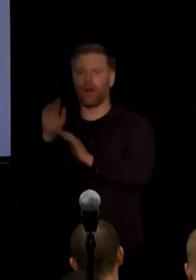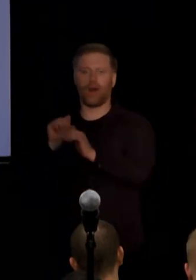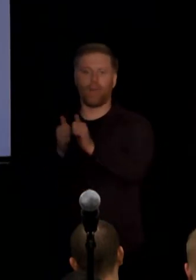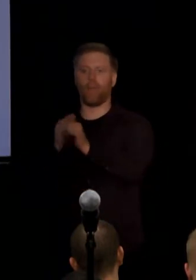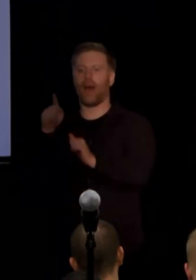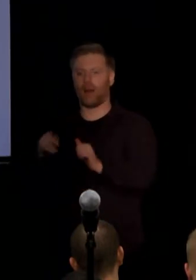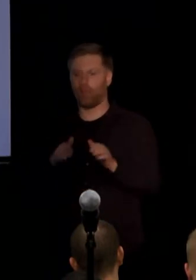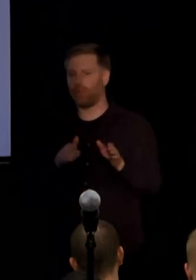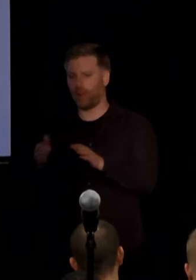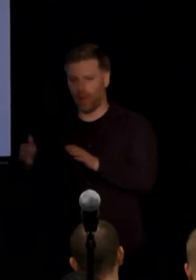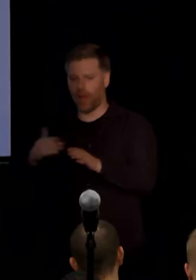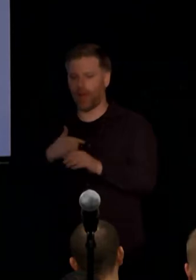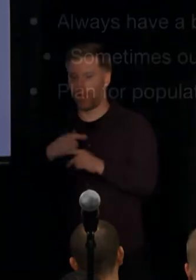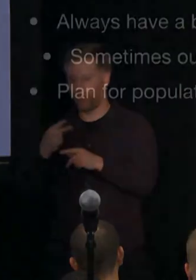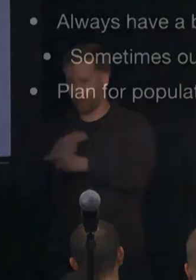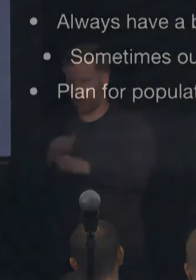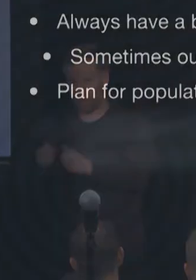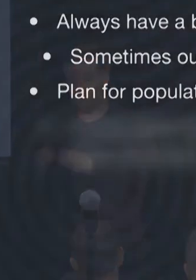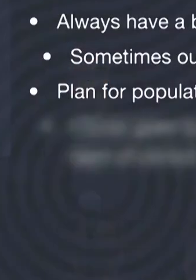solution.